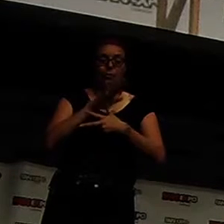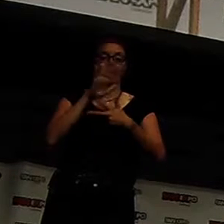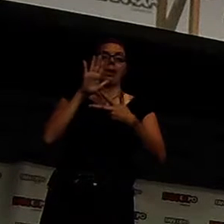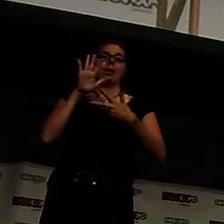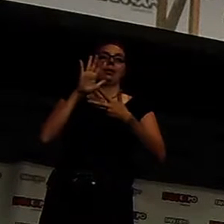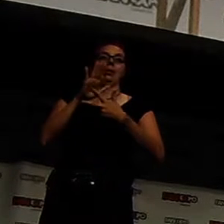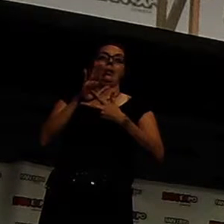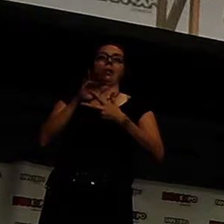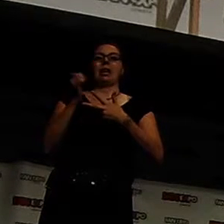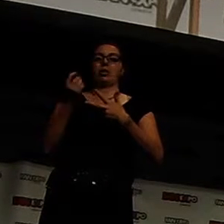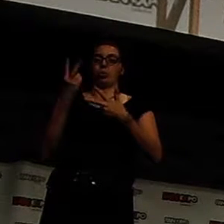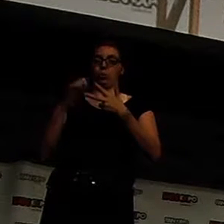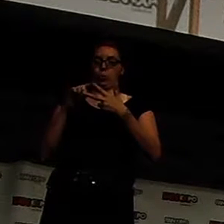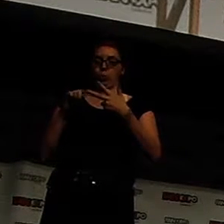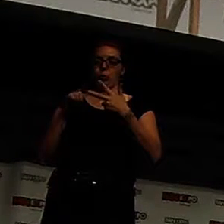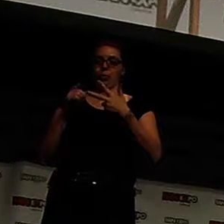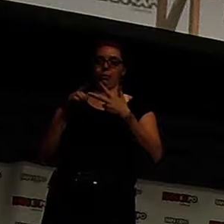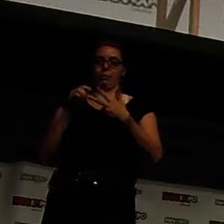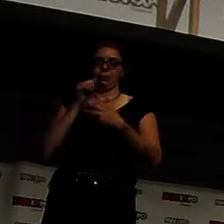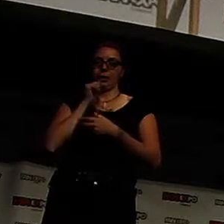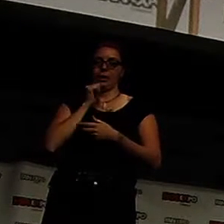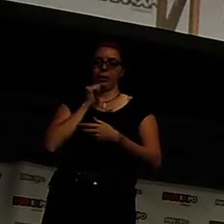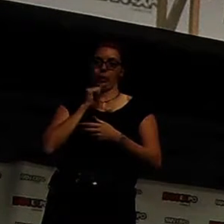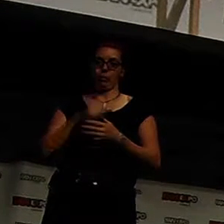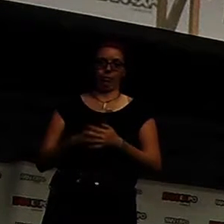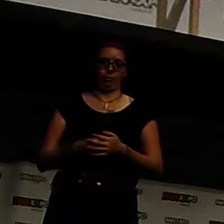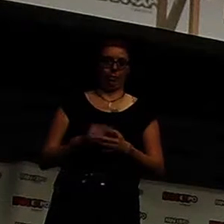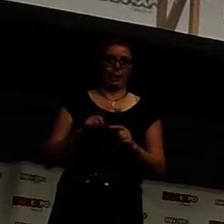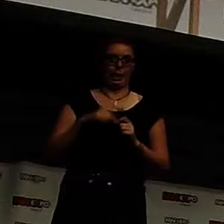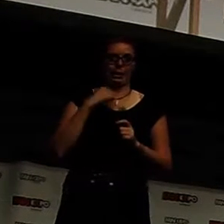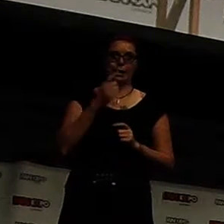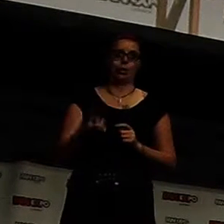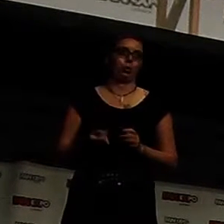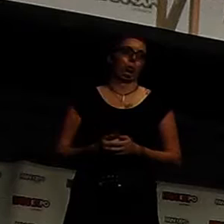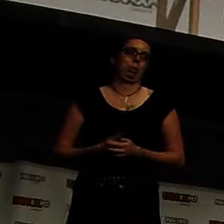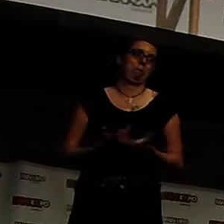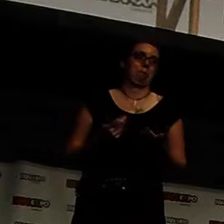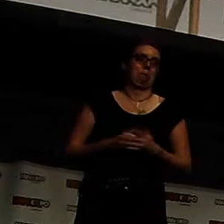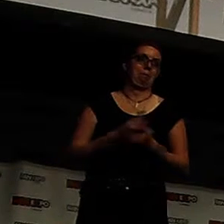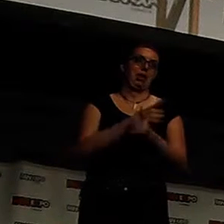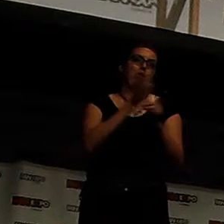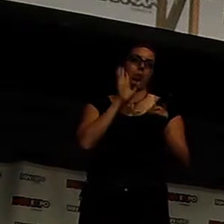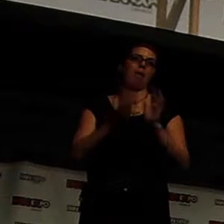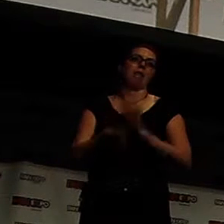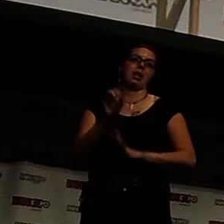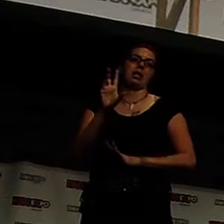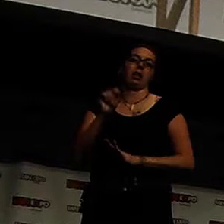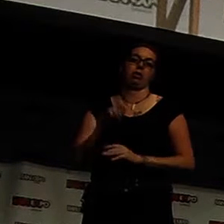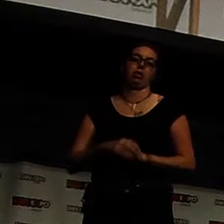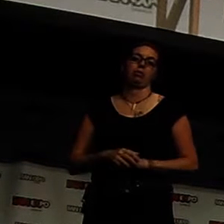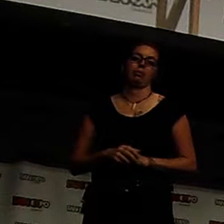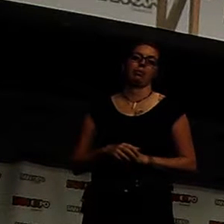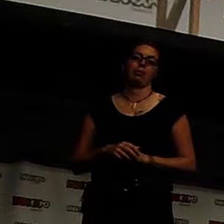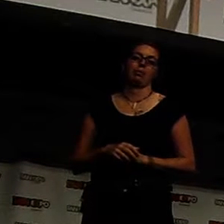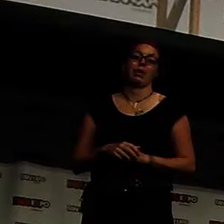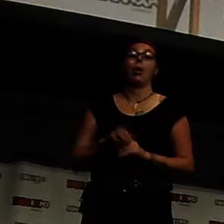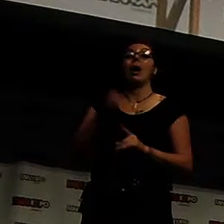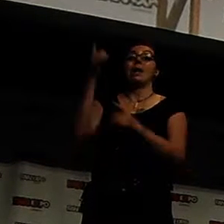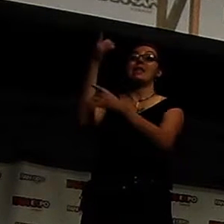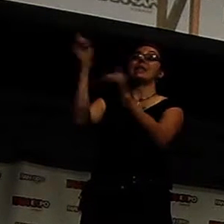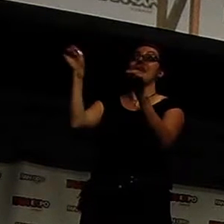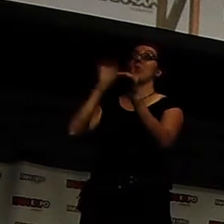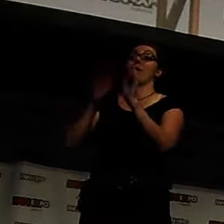other two things are secret. We'll find out. Or they will find out. When they're gone.